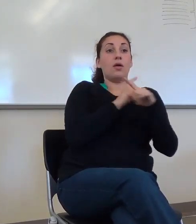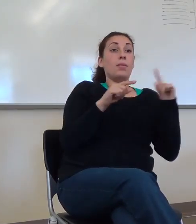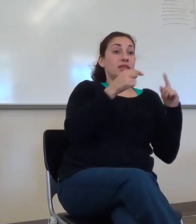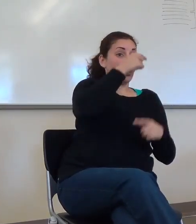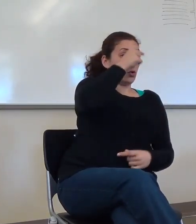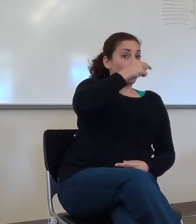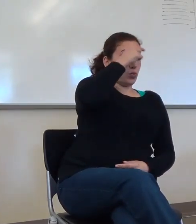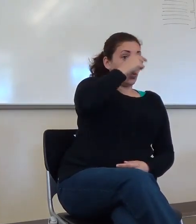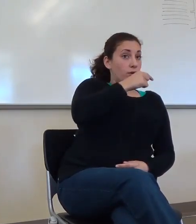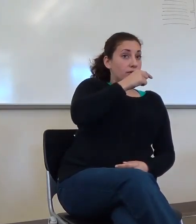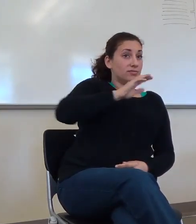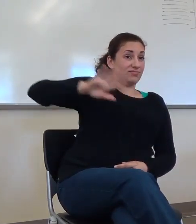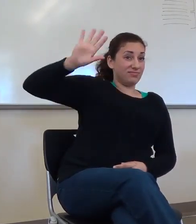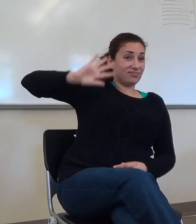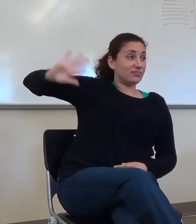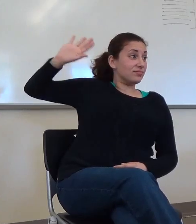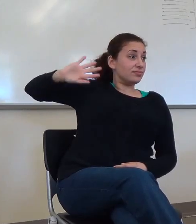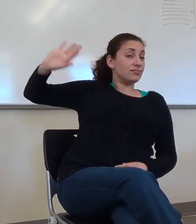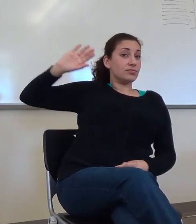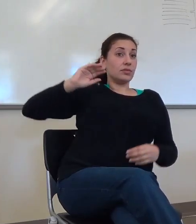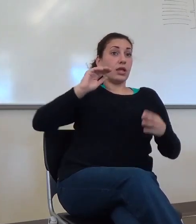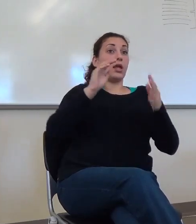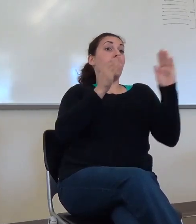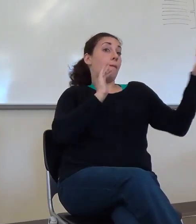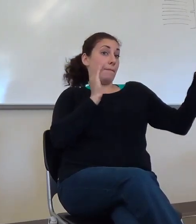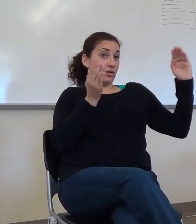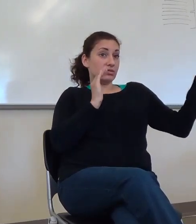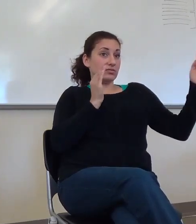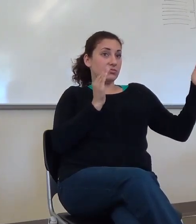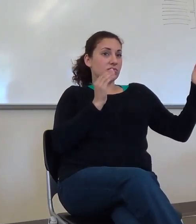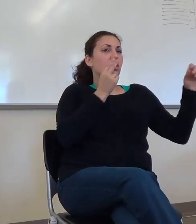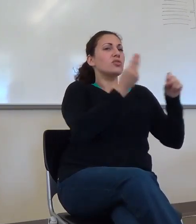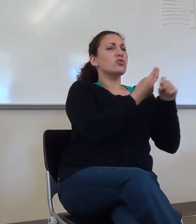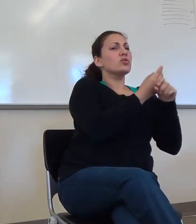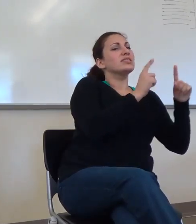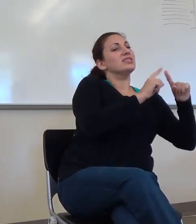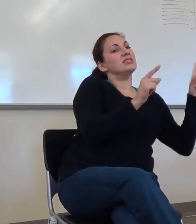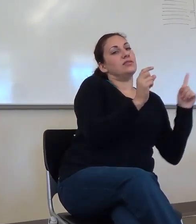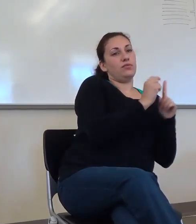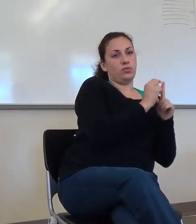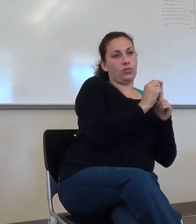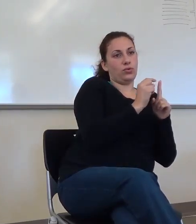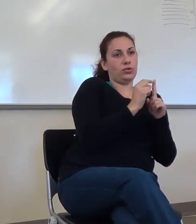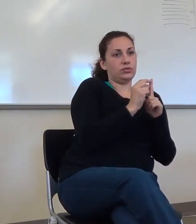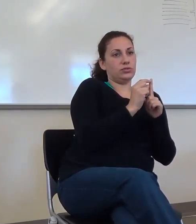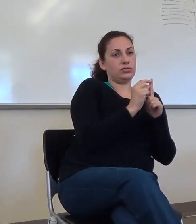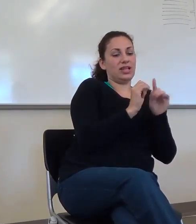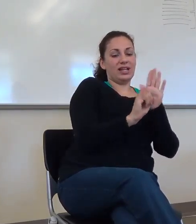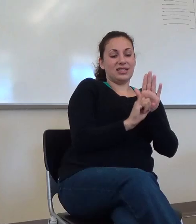contrast, or more precise, they use different words to identify different